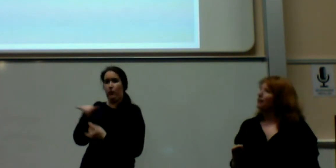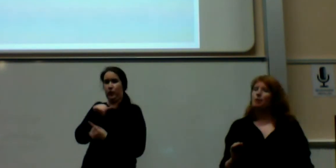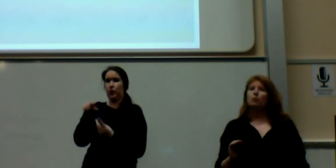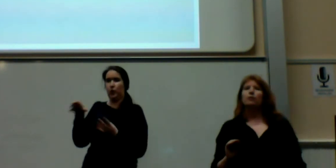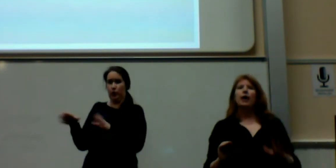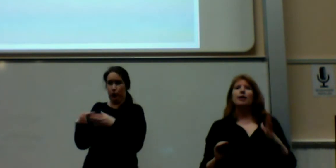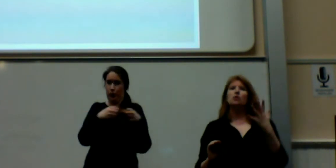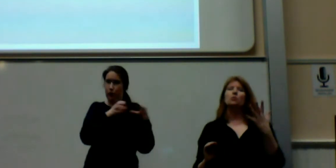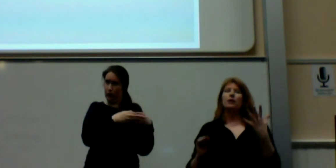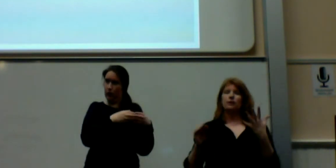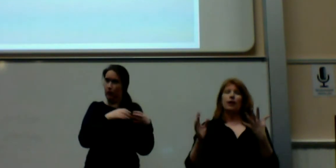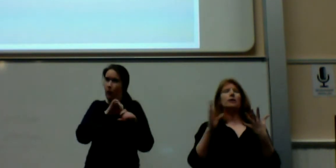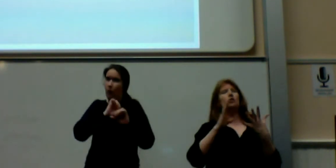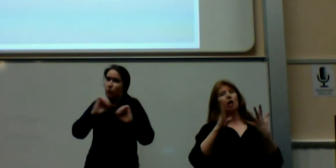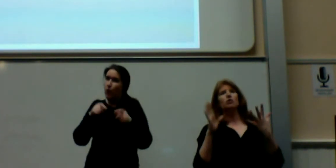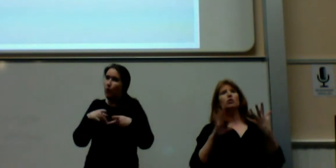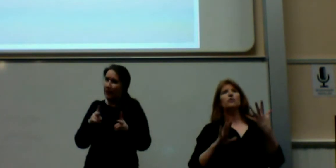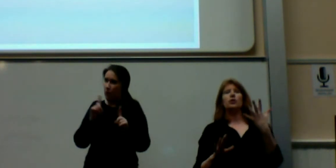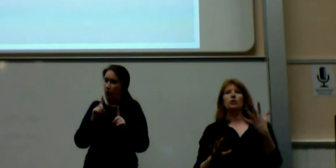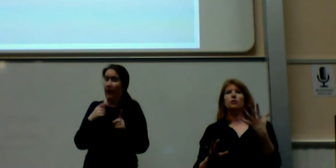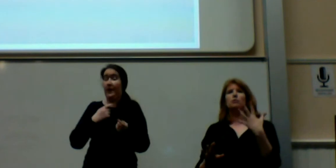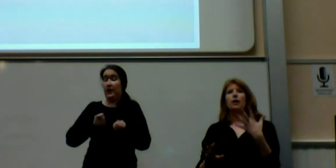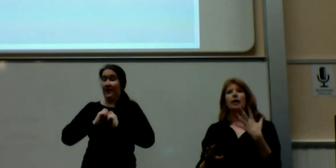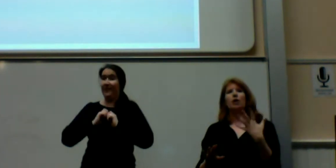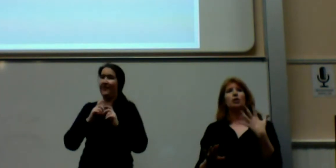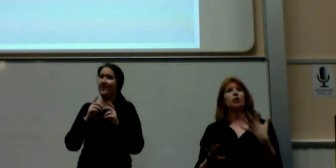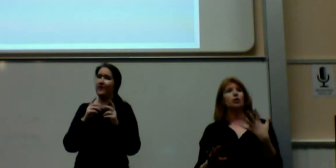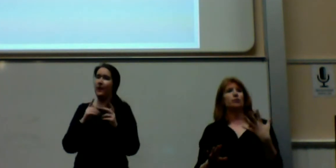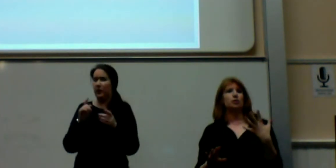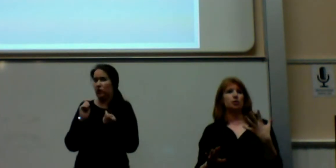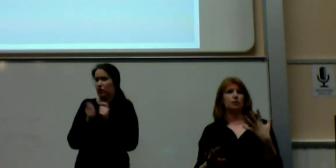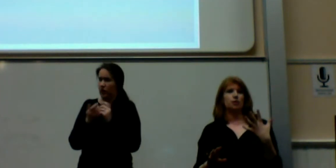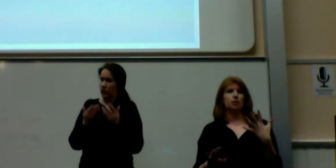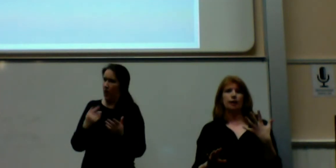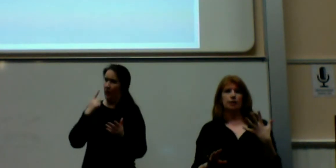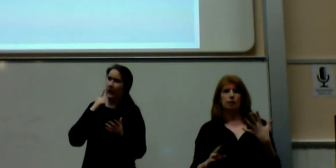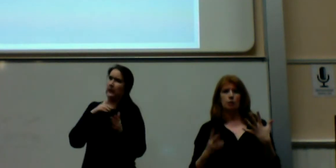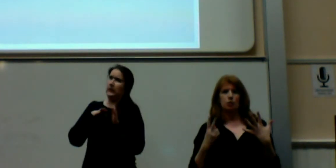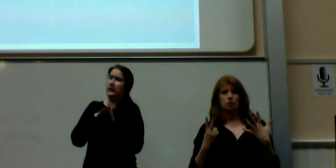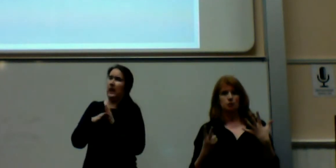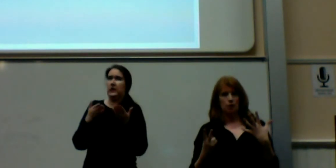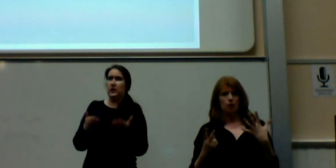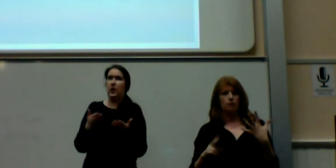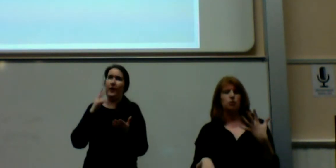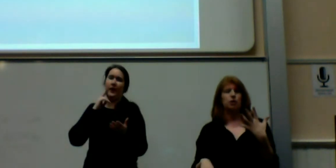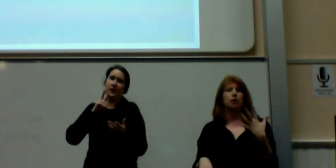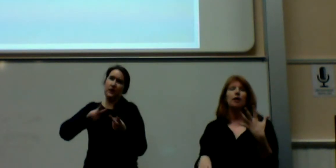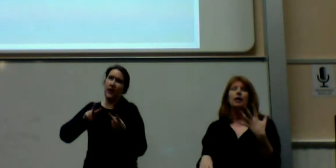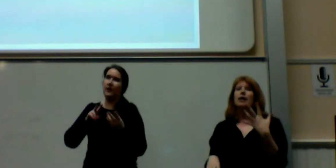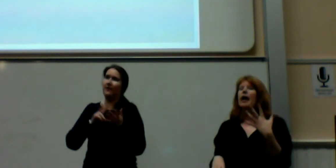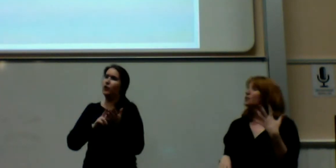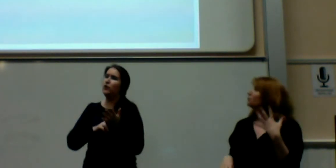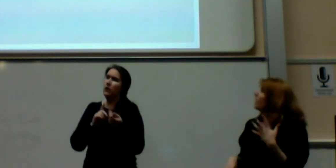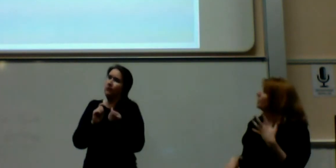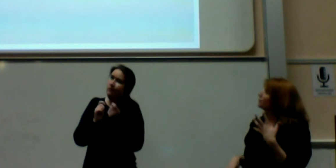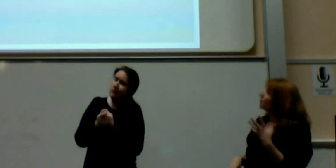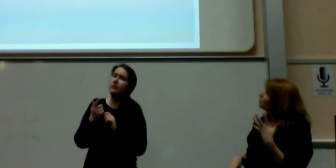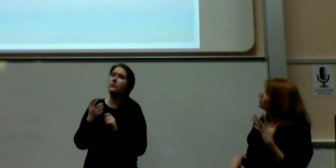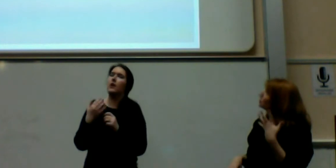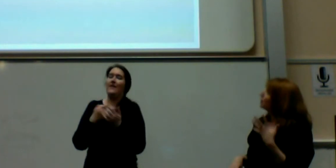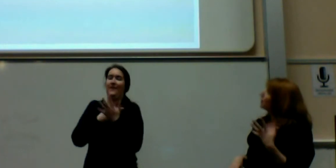And they provide you with, and it's changed over the years, right now the current version of the DIT, which is the second version, has